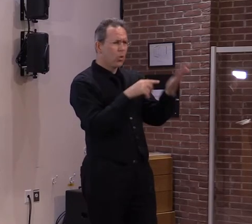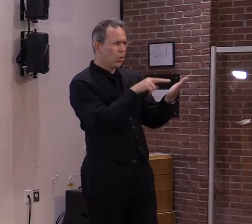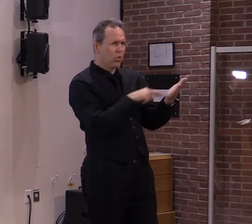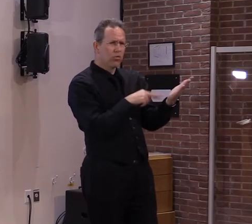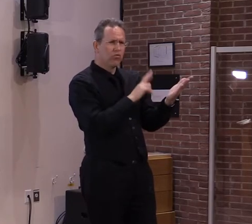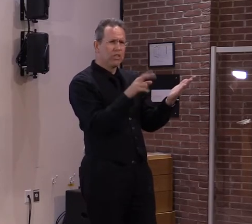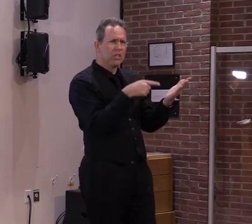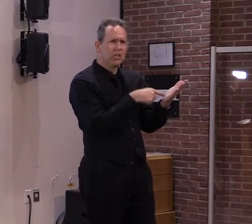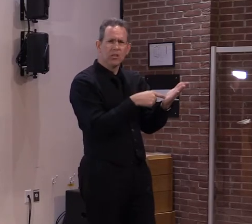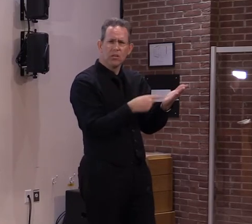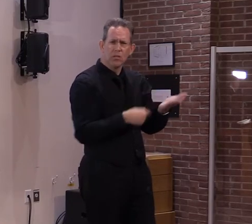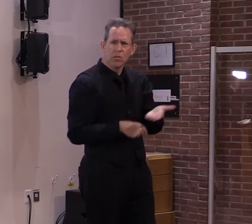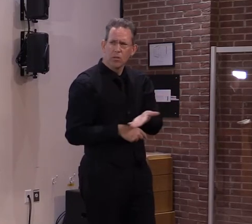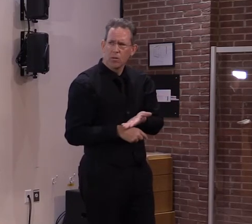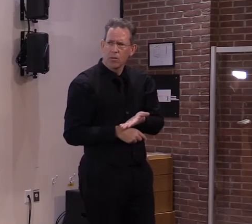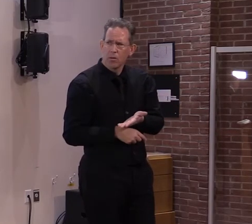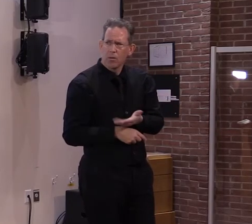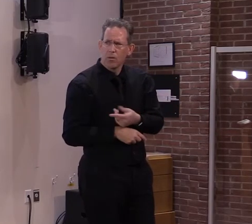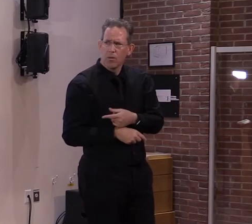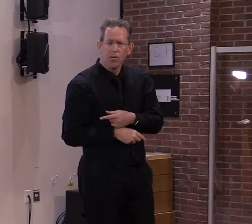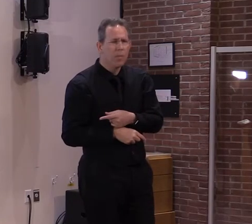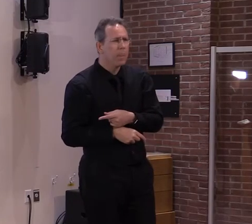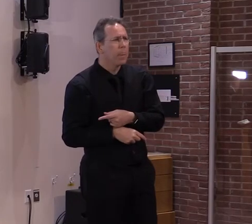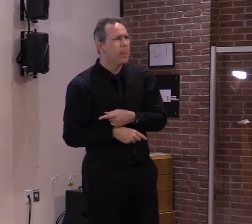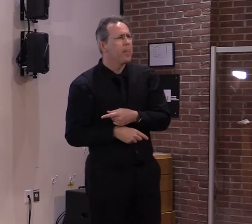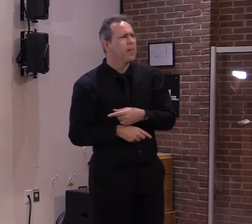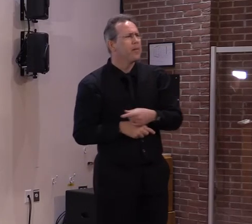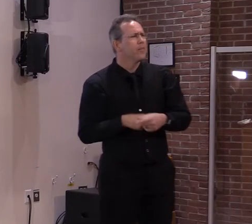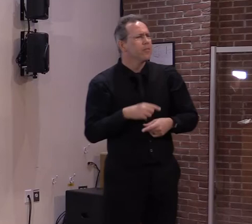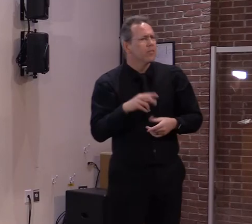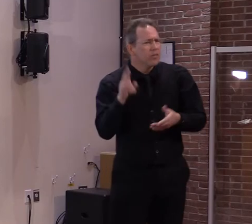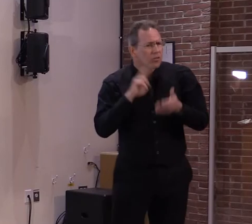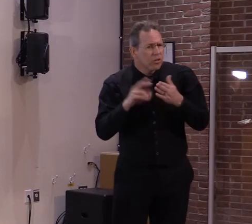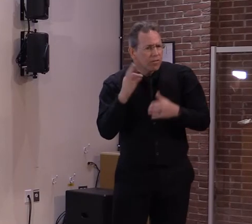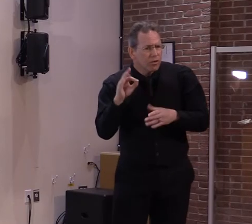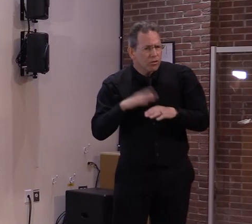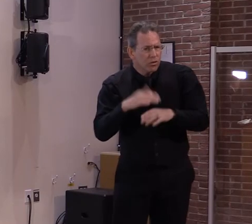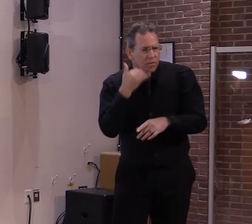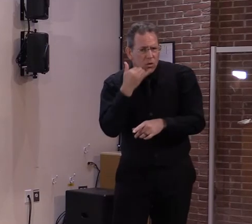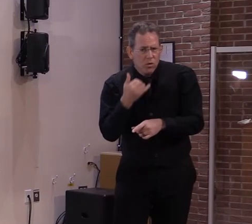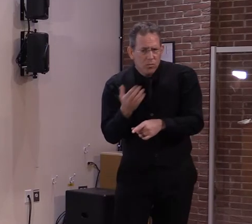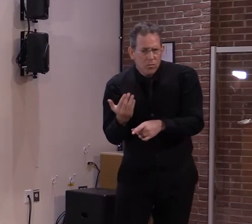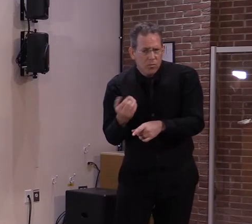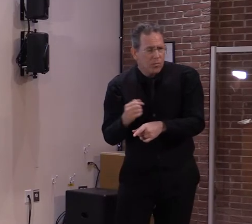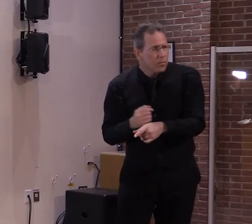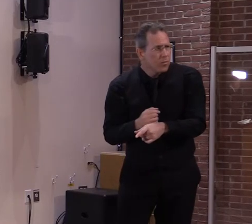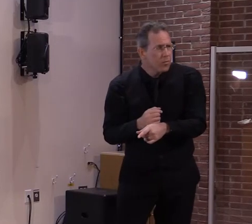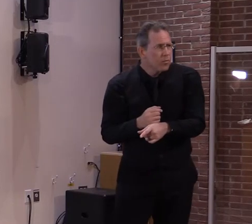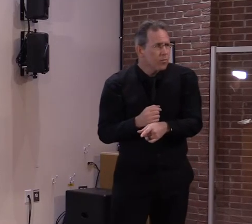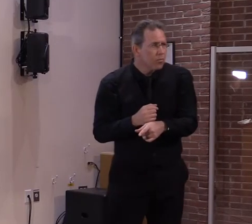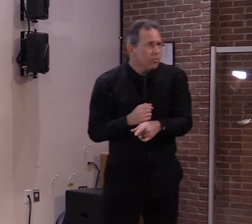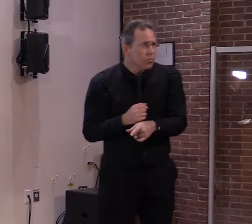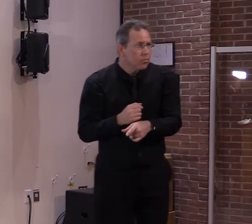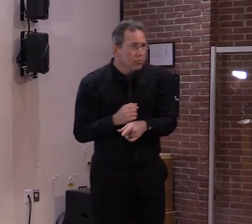I think you're on mute again, Secretary French. Or we lost you. Hello? Yeah, go ahead.